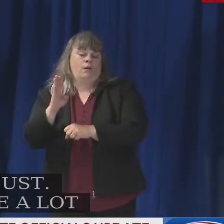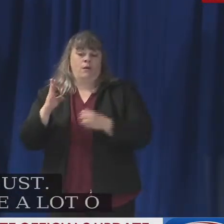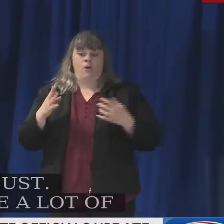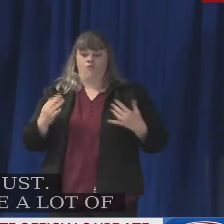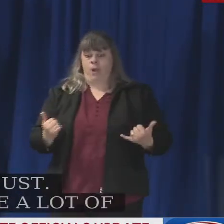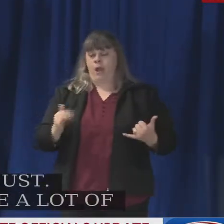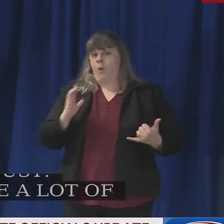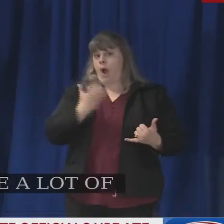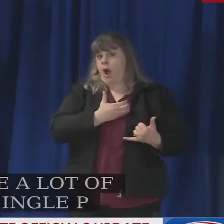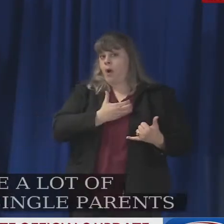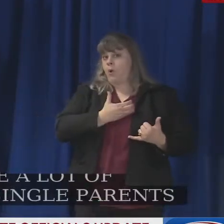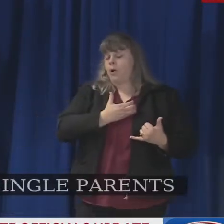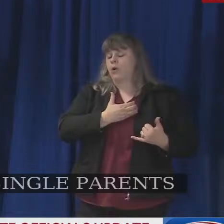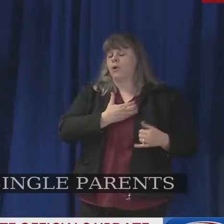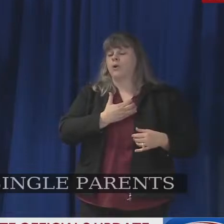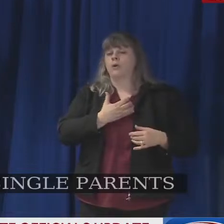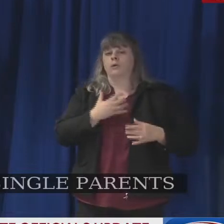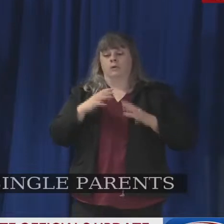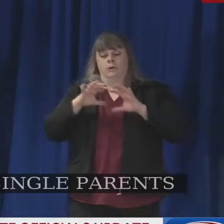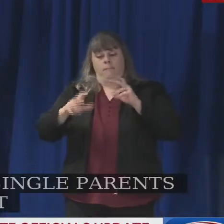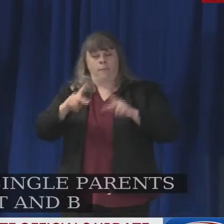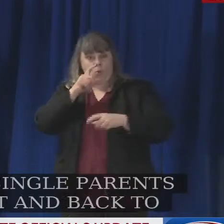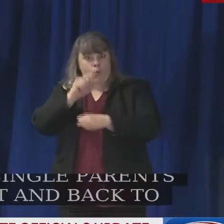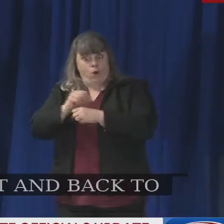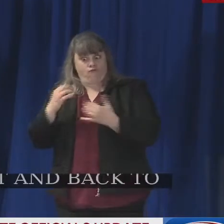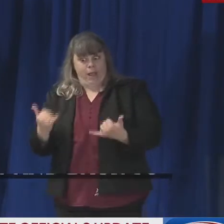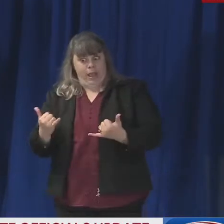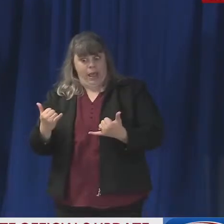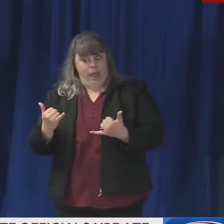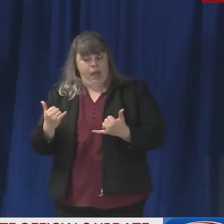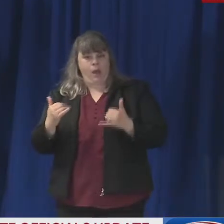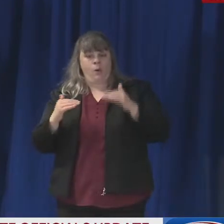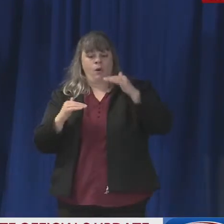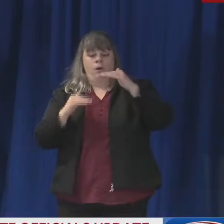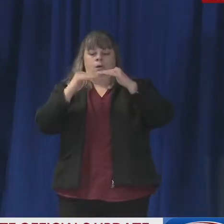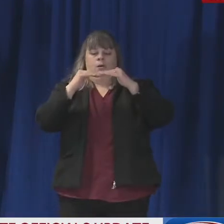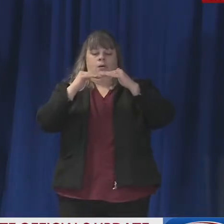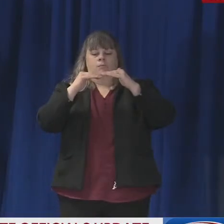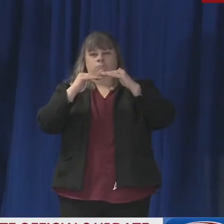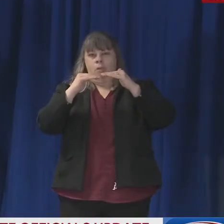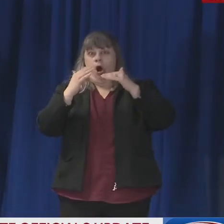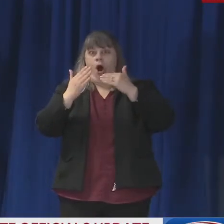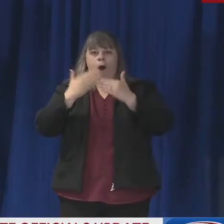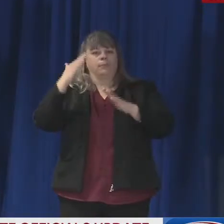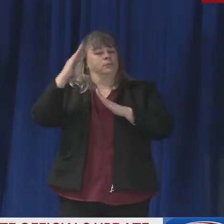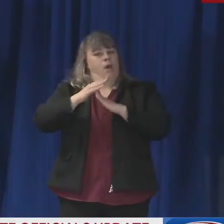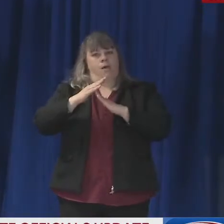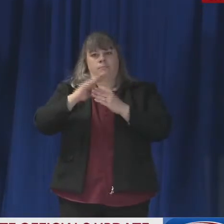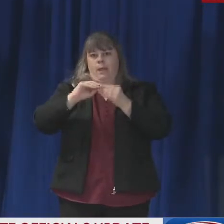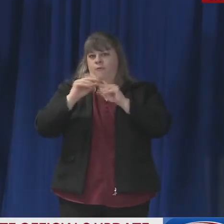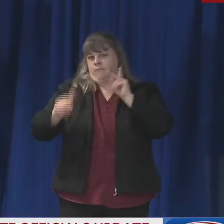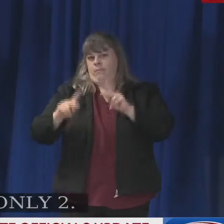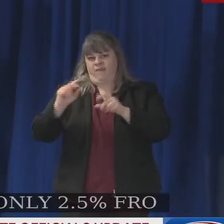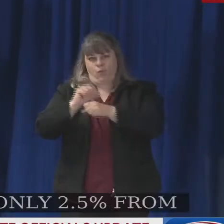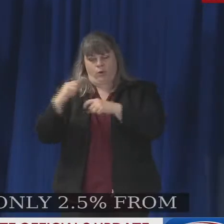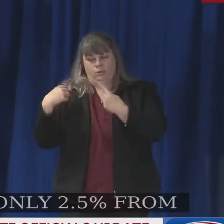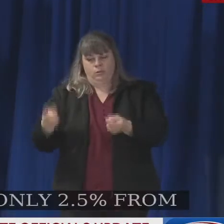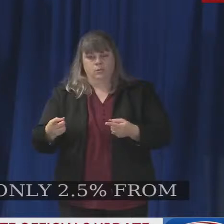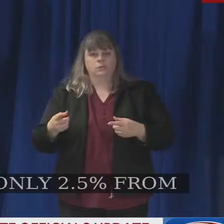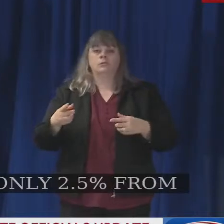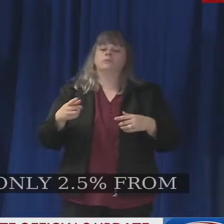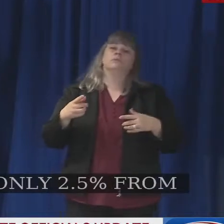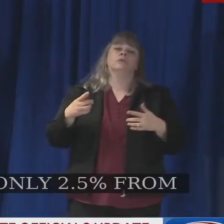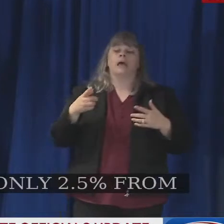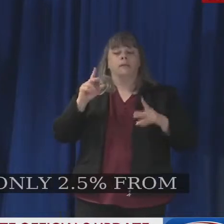is about 2.5% from its all-time high. So and maybe about 20,000 workers shy of our all-time high in